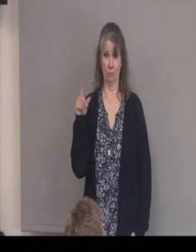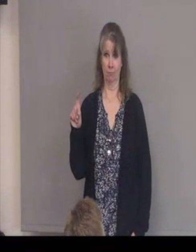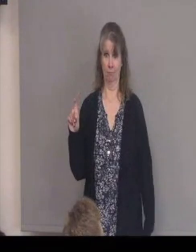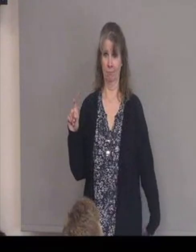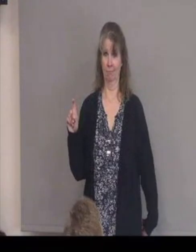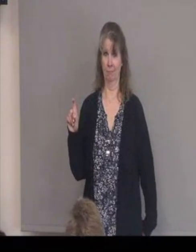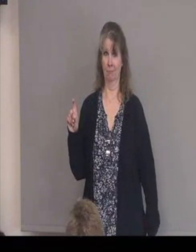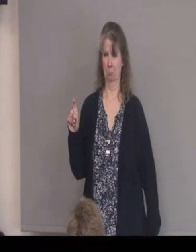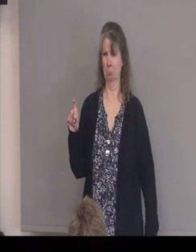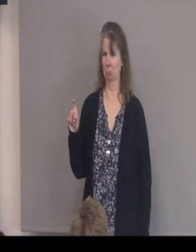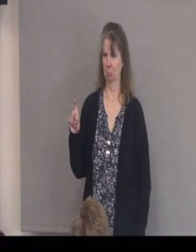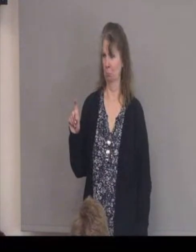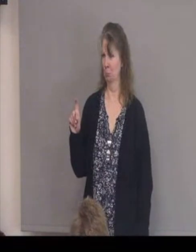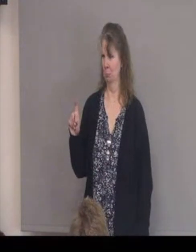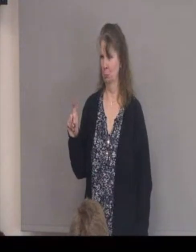Have you all seen this before?